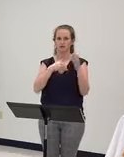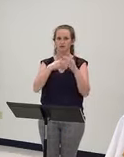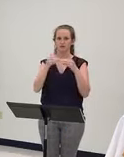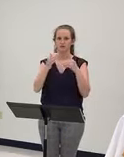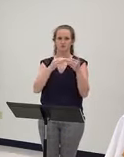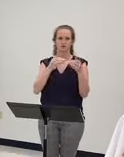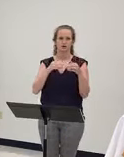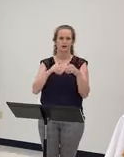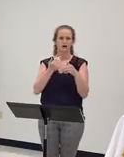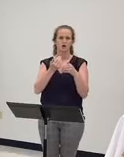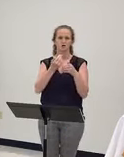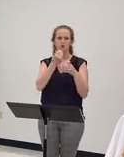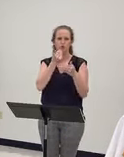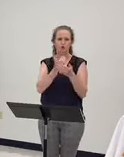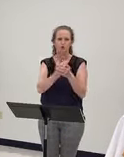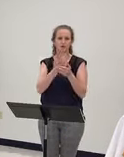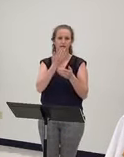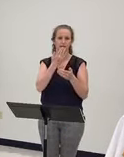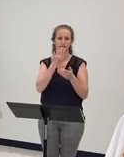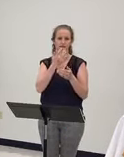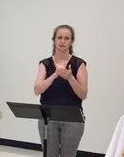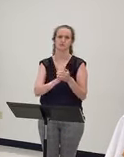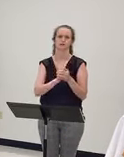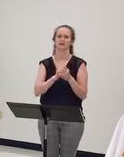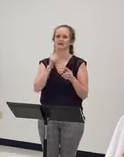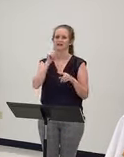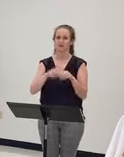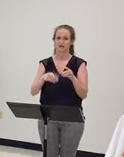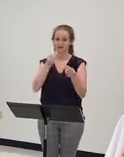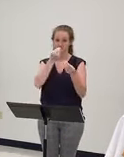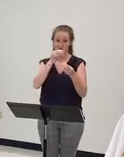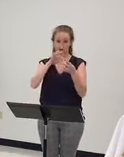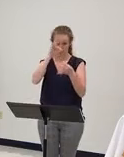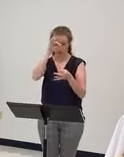good, cannot feed that soul.